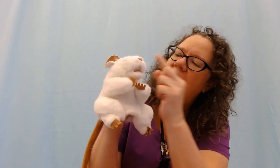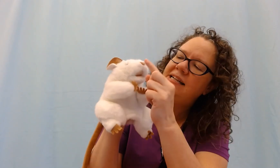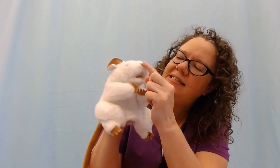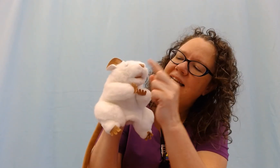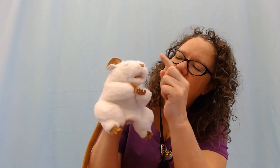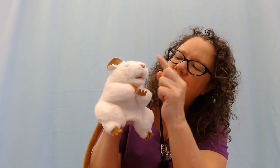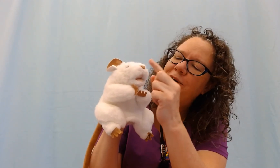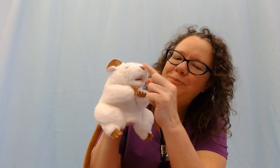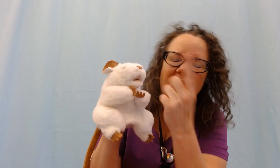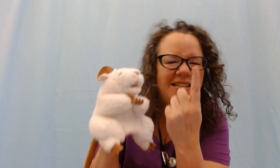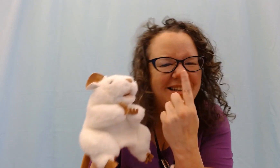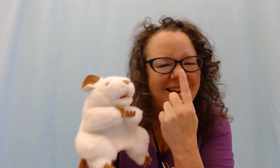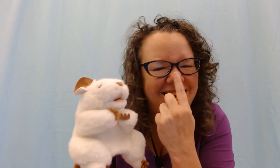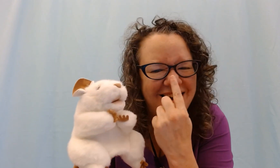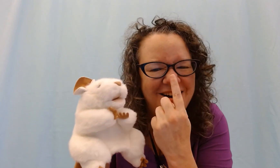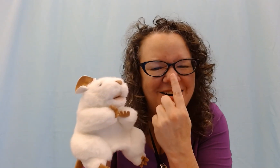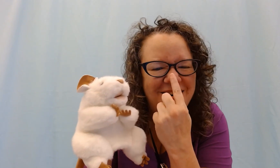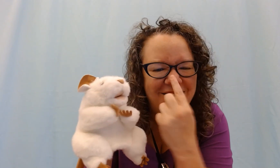I see your button nose.